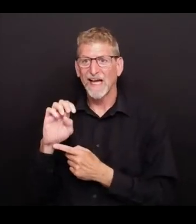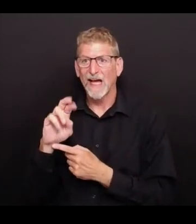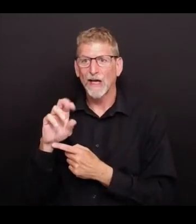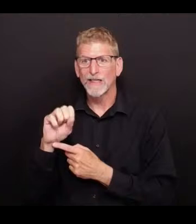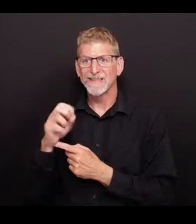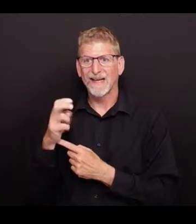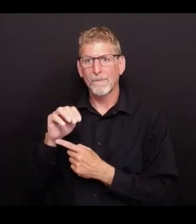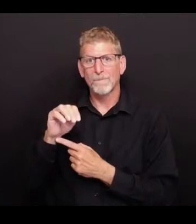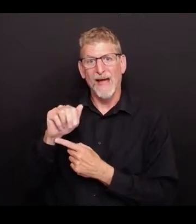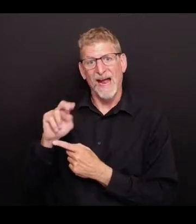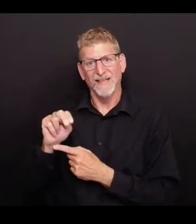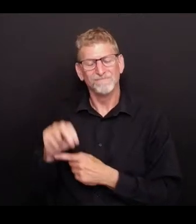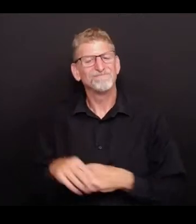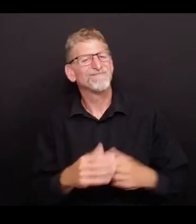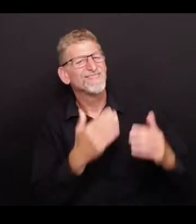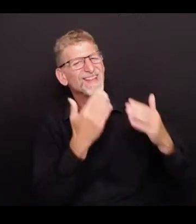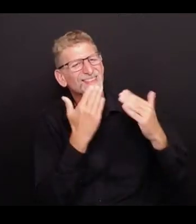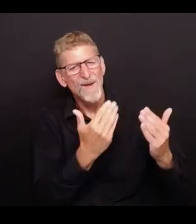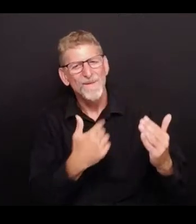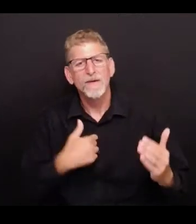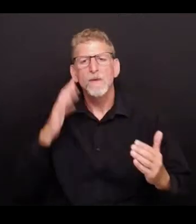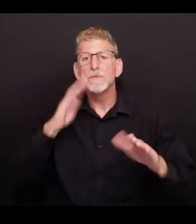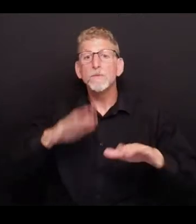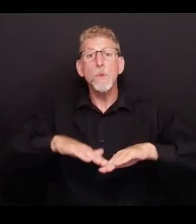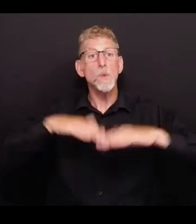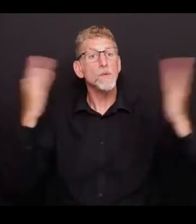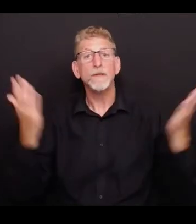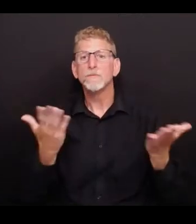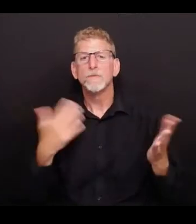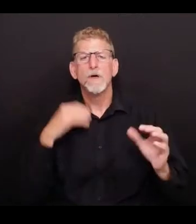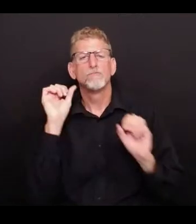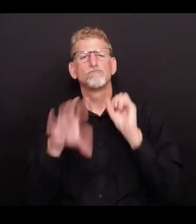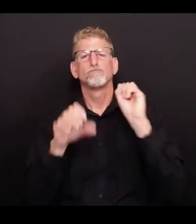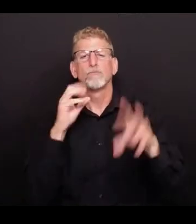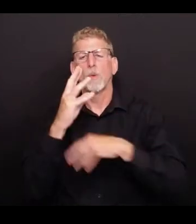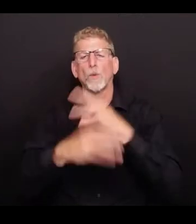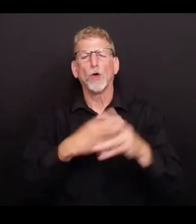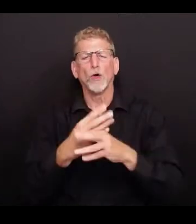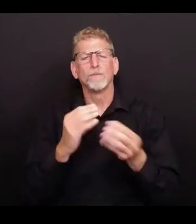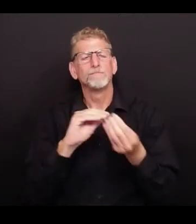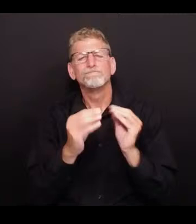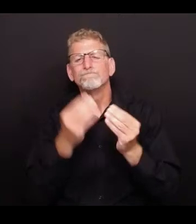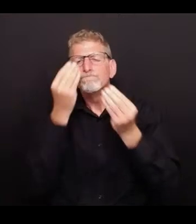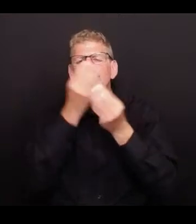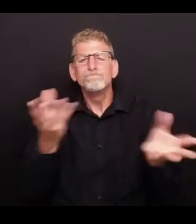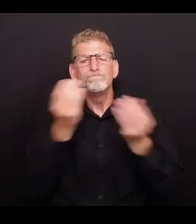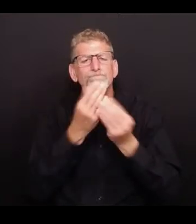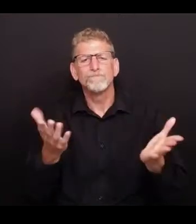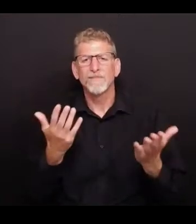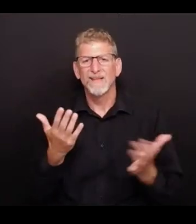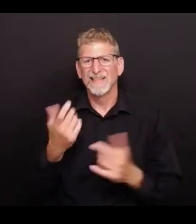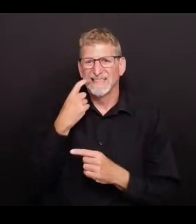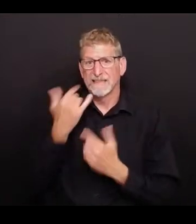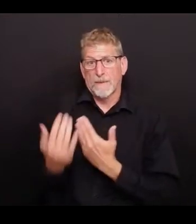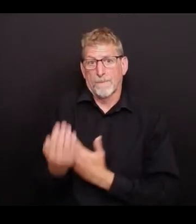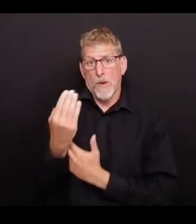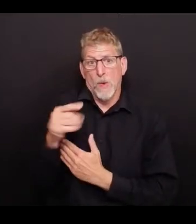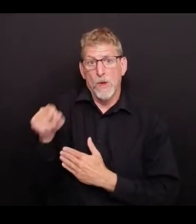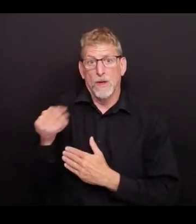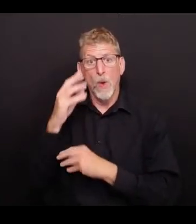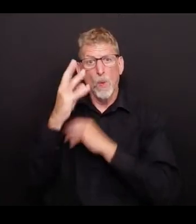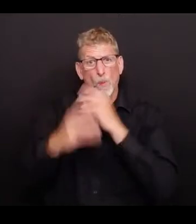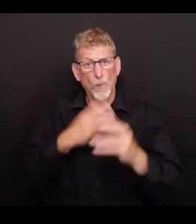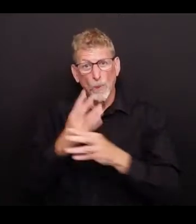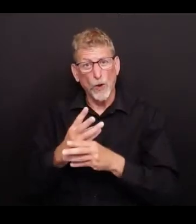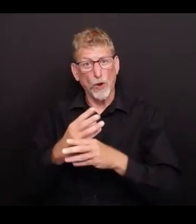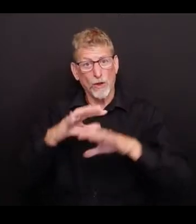you, Mike. I'll start with the global and national update. As of this morning, globally, we